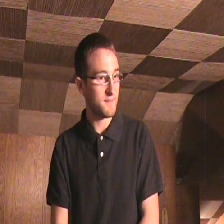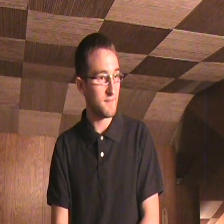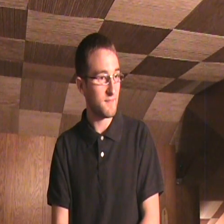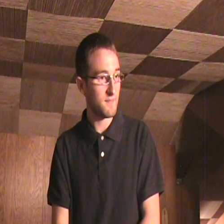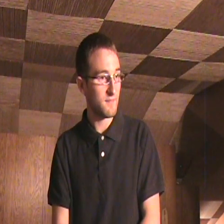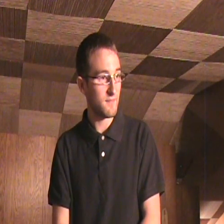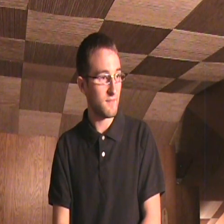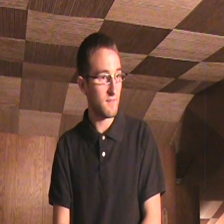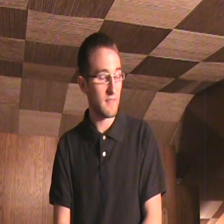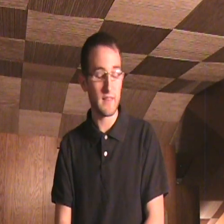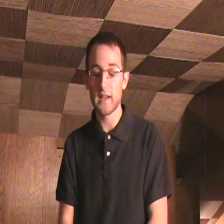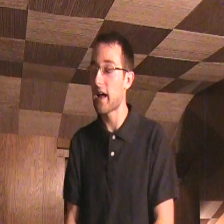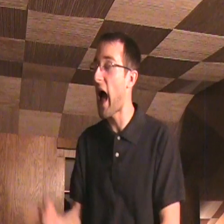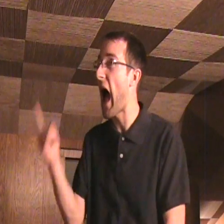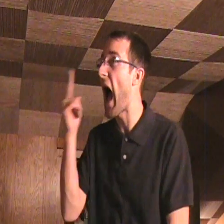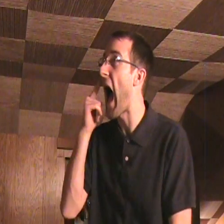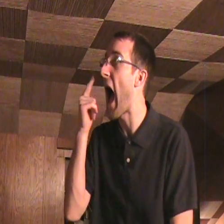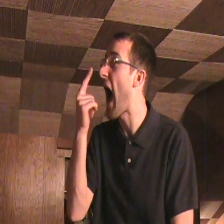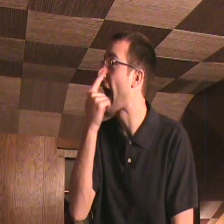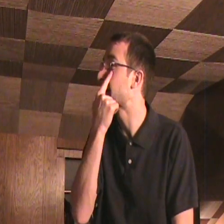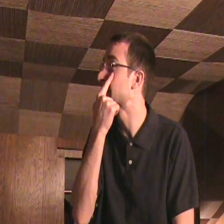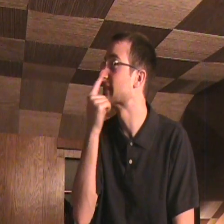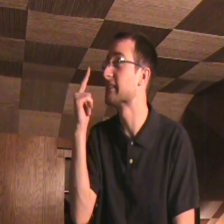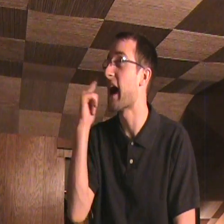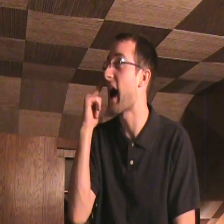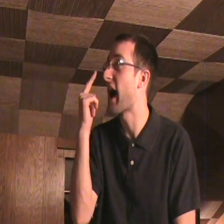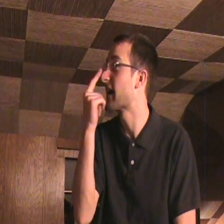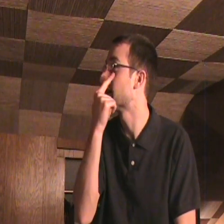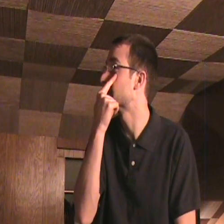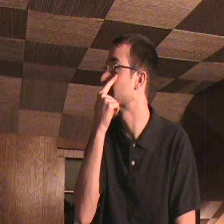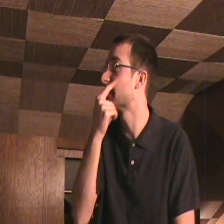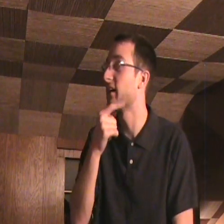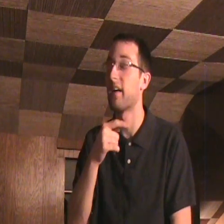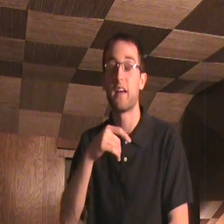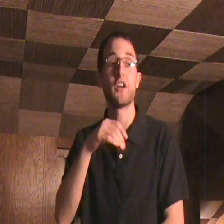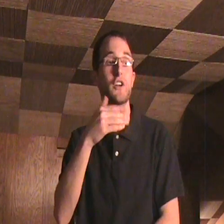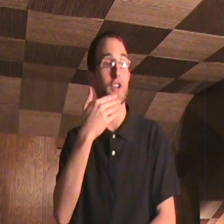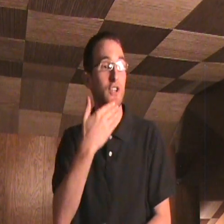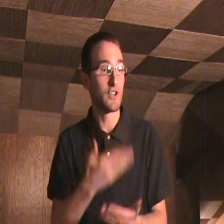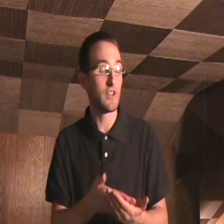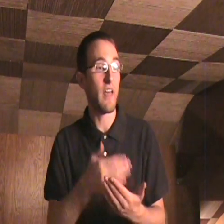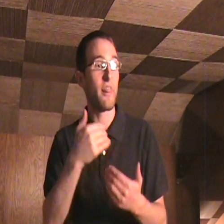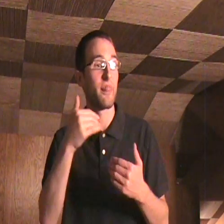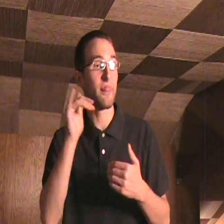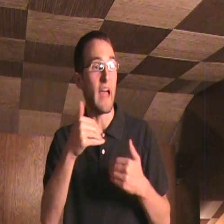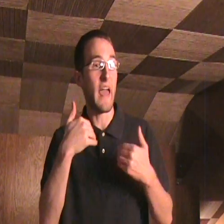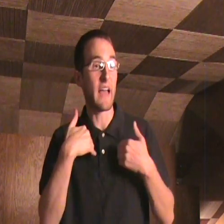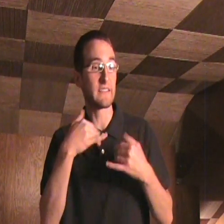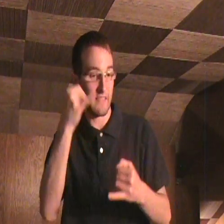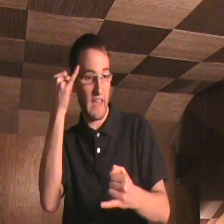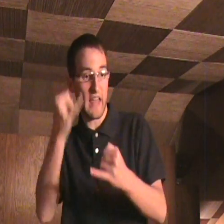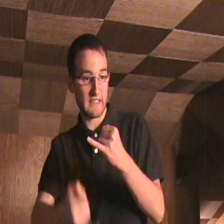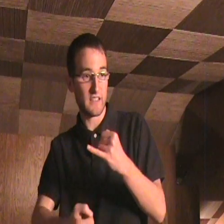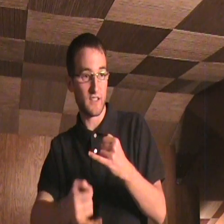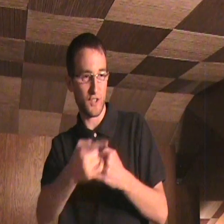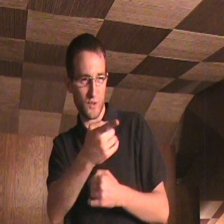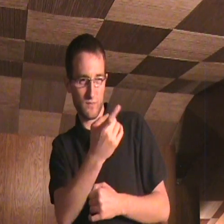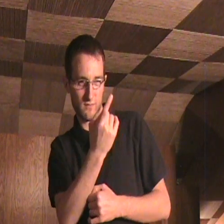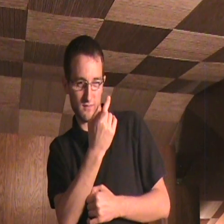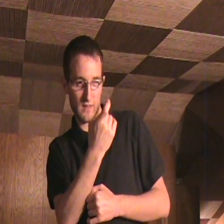Eyes. Eyes, very good. And that has our ending on it, doesn't it? Can you come a little bit closer? I just want to get only